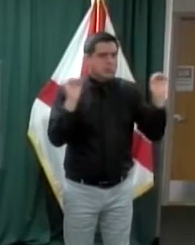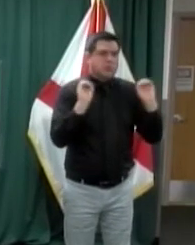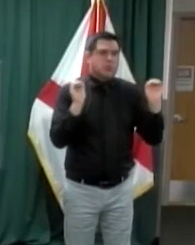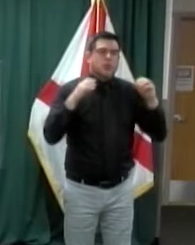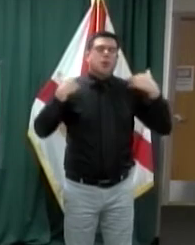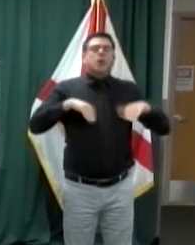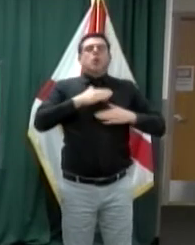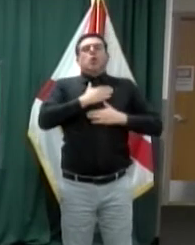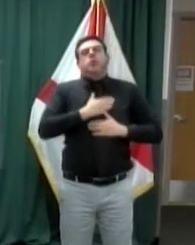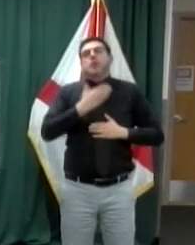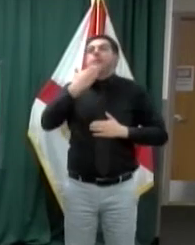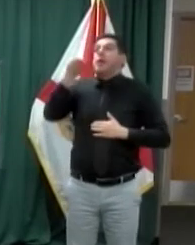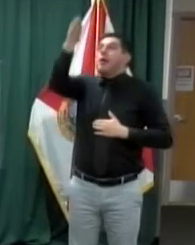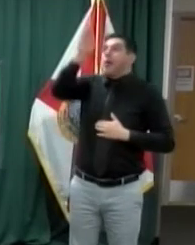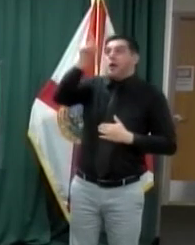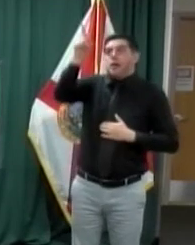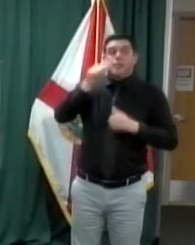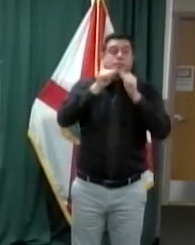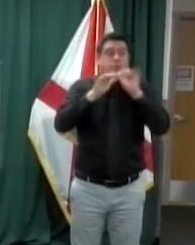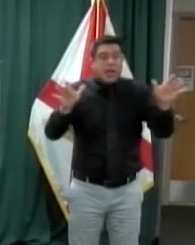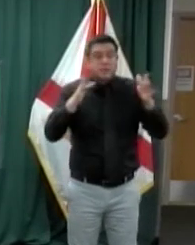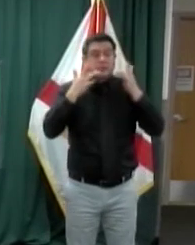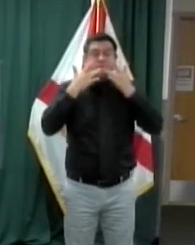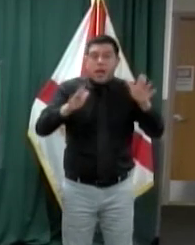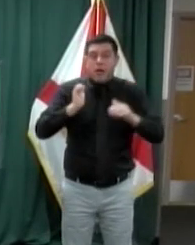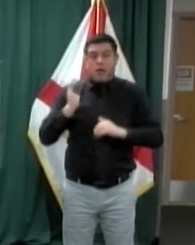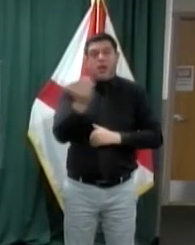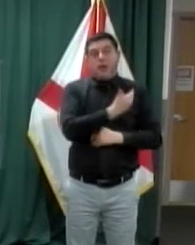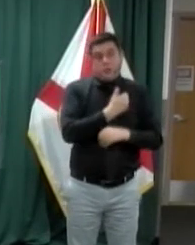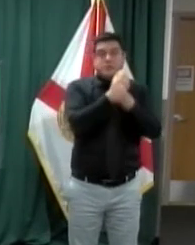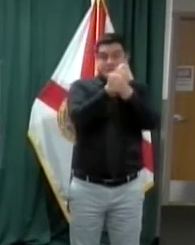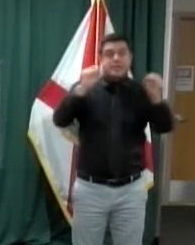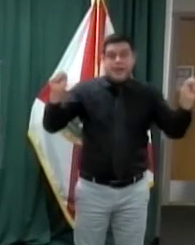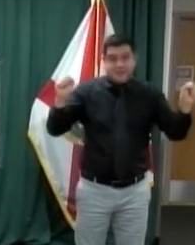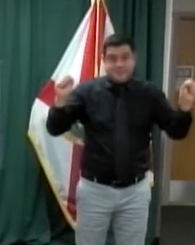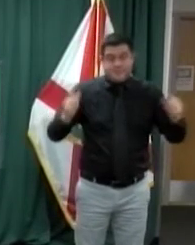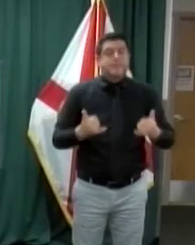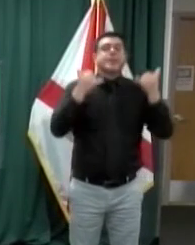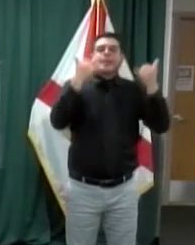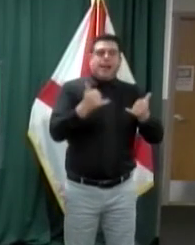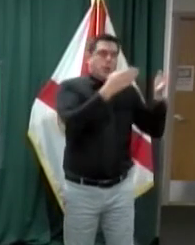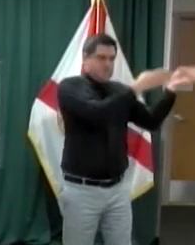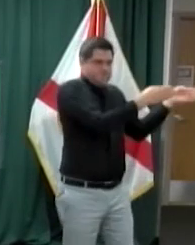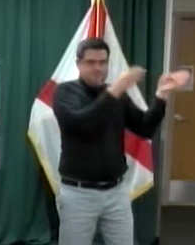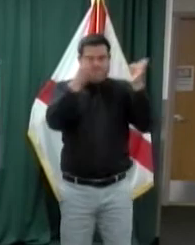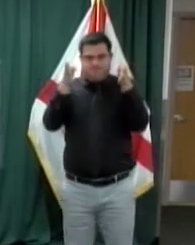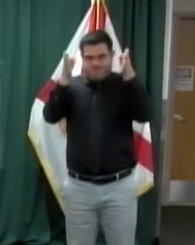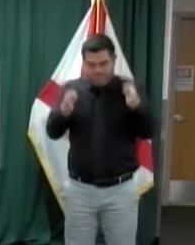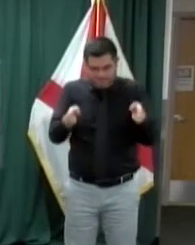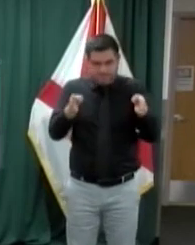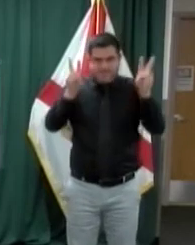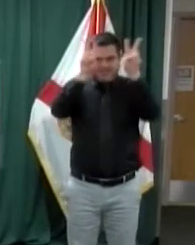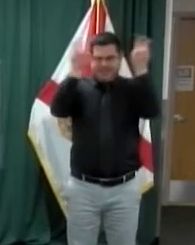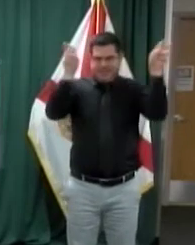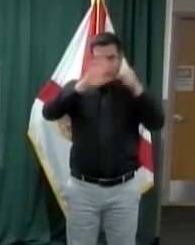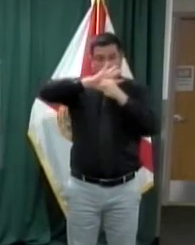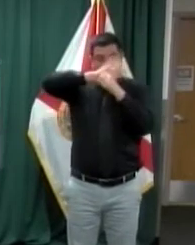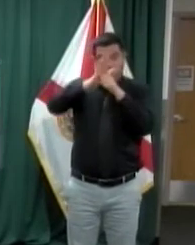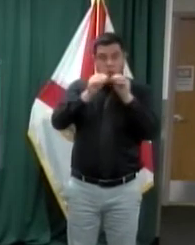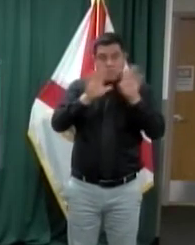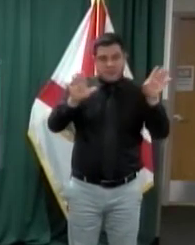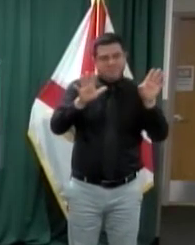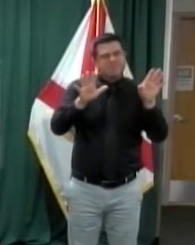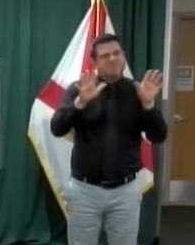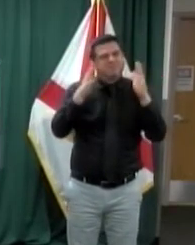last few days, unfortunately, we have to report that we now have 7 deaths here in Seminole County related to COVID-19. The current